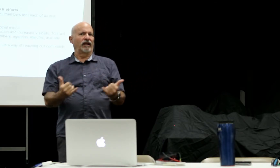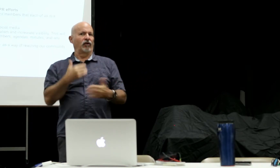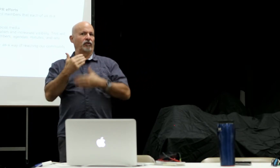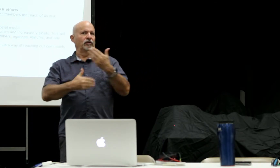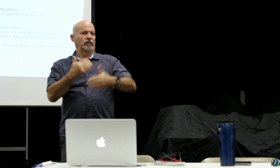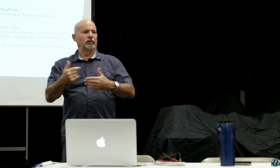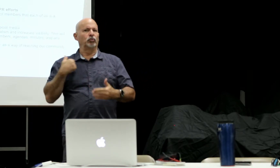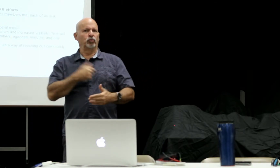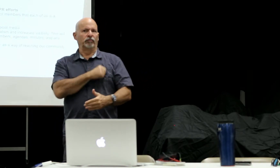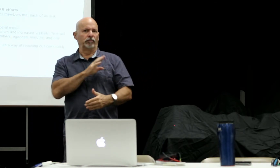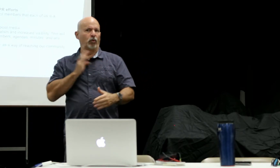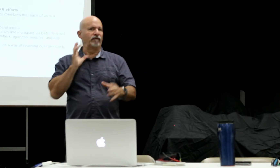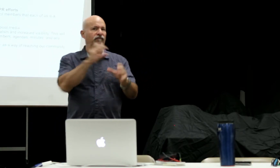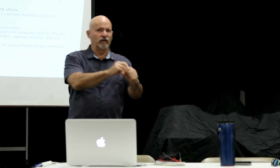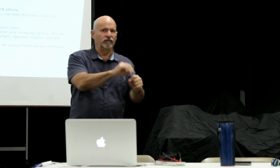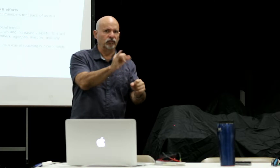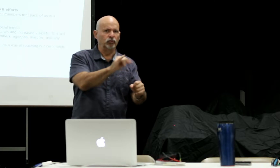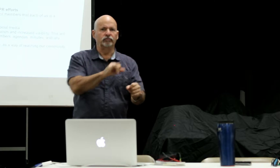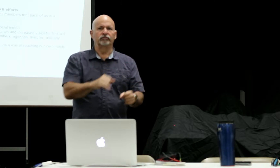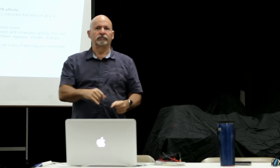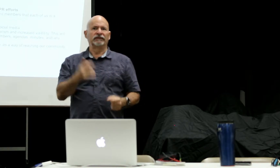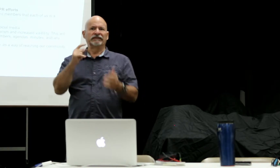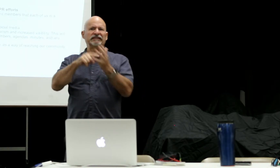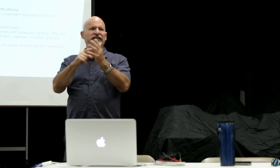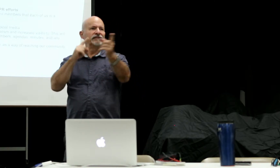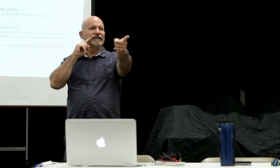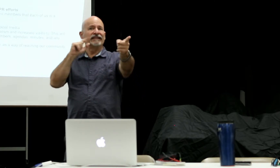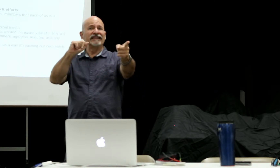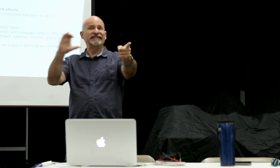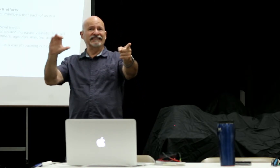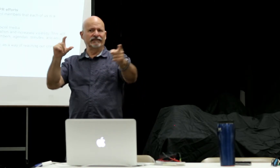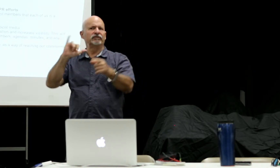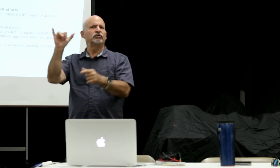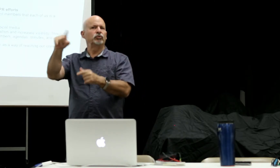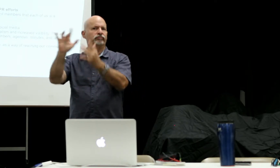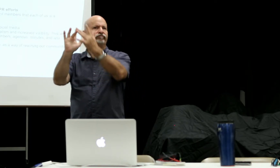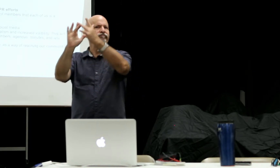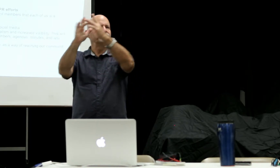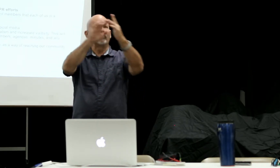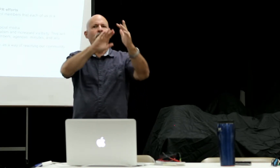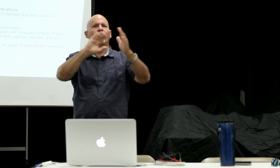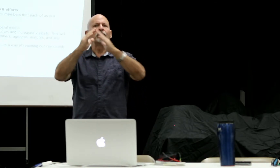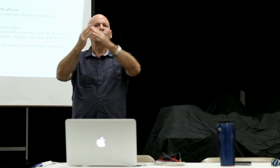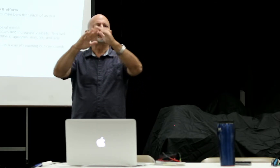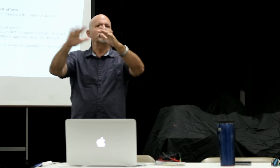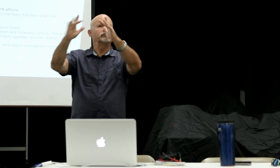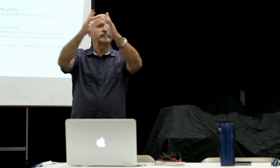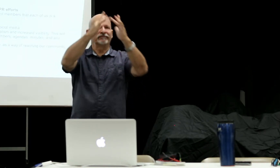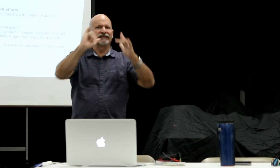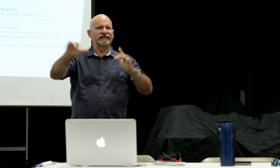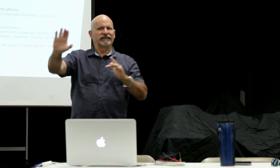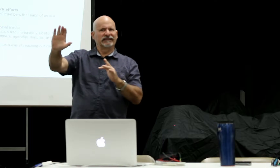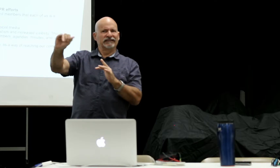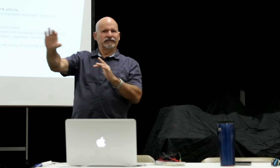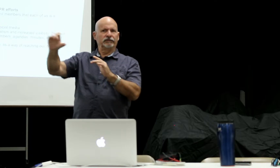to plan, but we are working through that and getting the board, the AC, and the staff involved so that